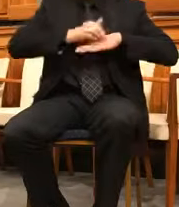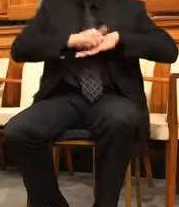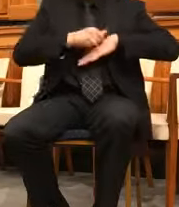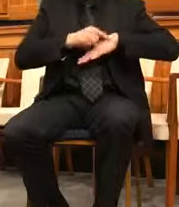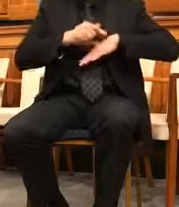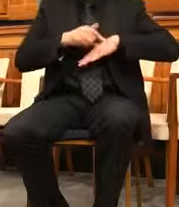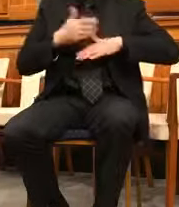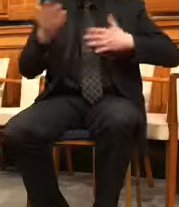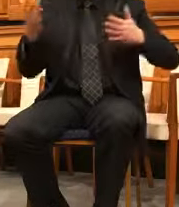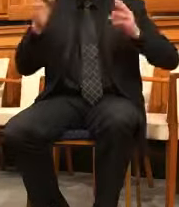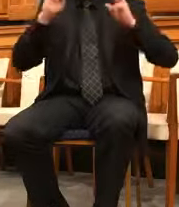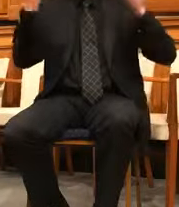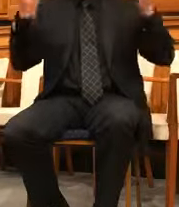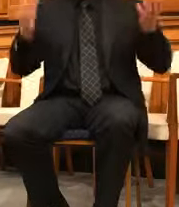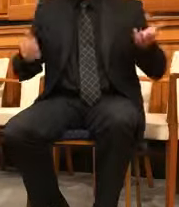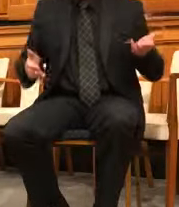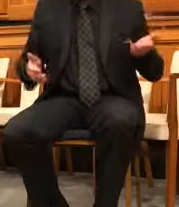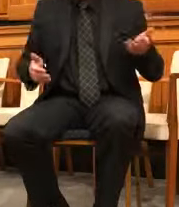doesn't know that?